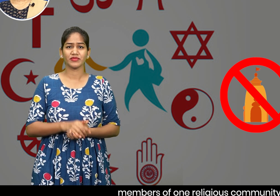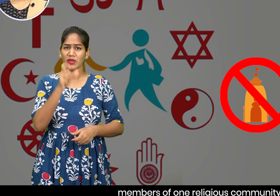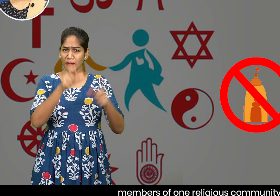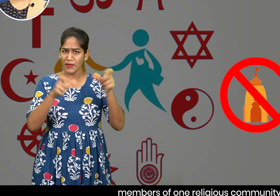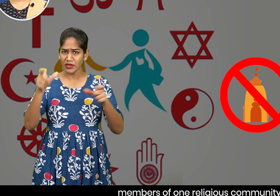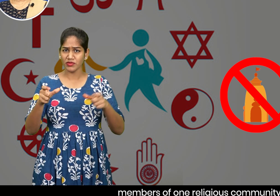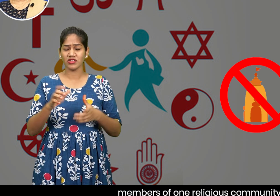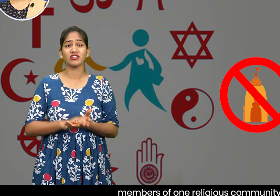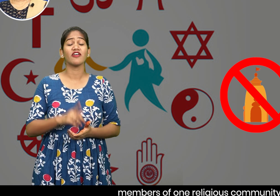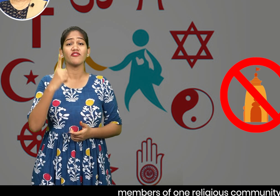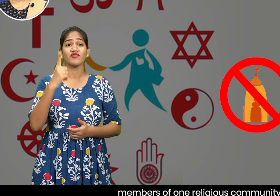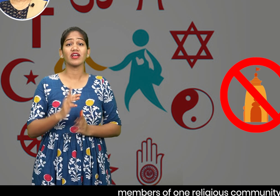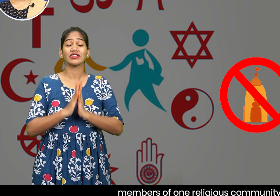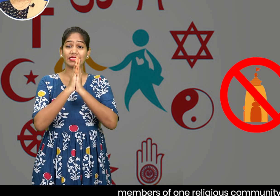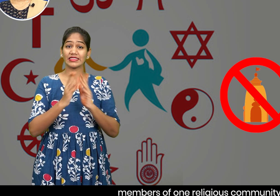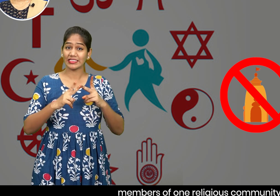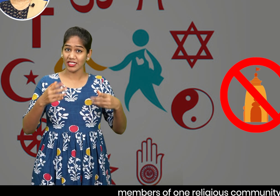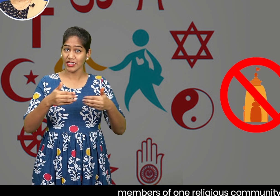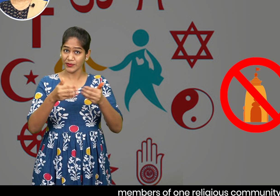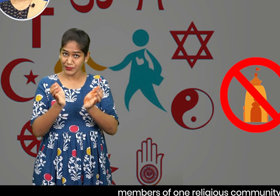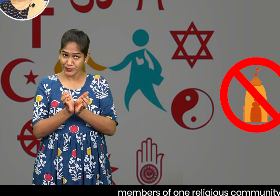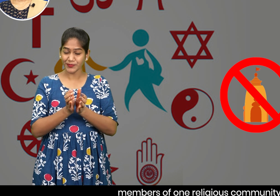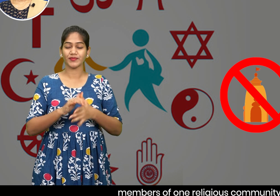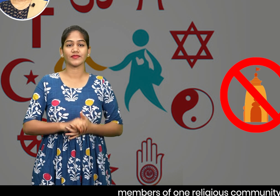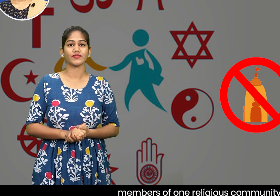members of one religious community